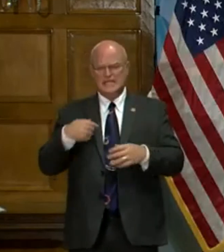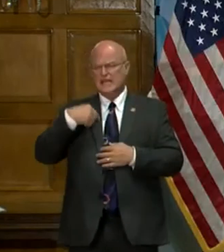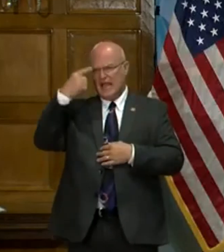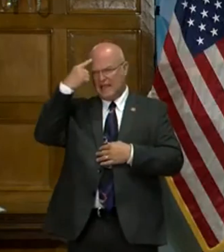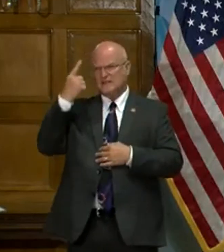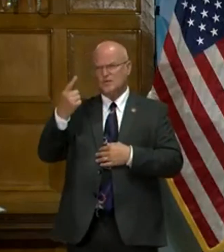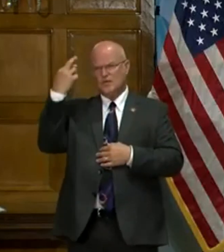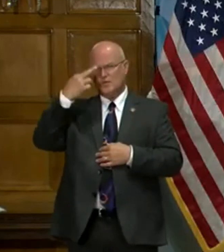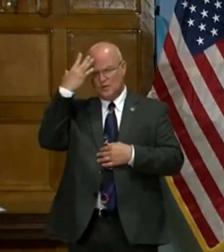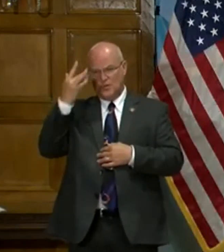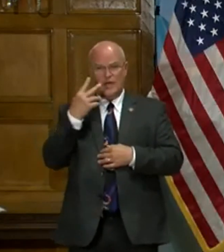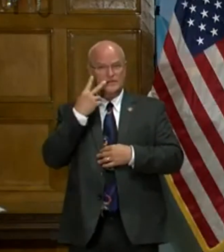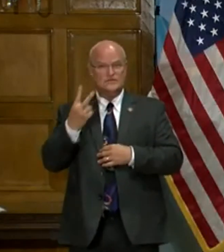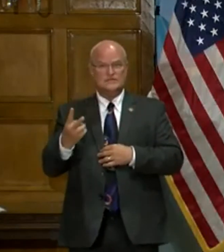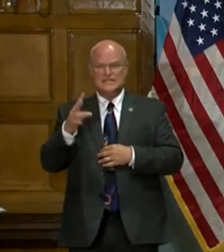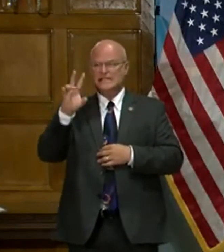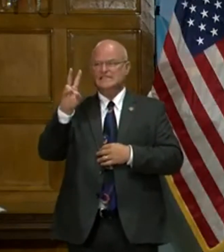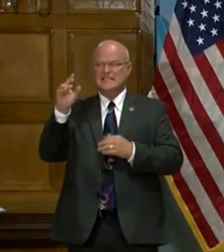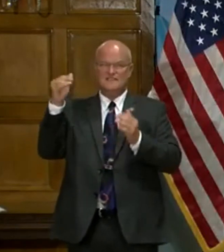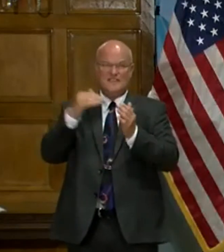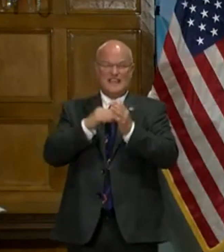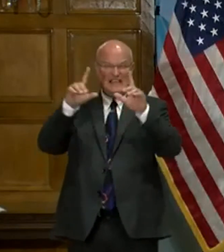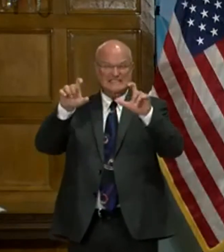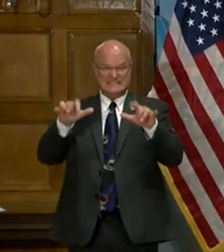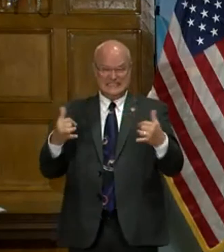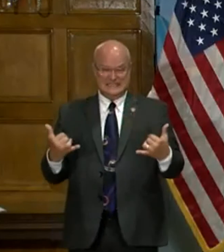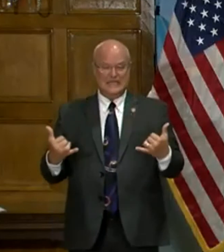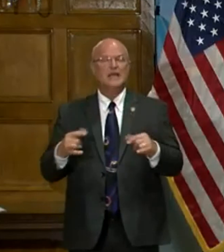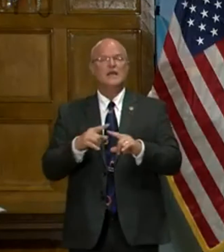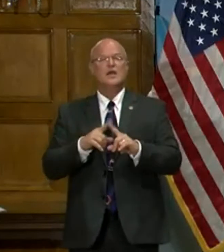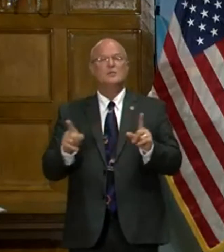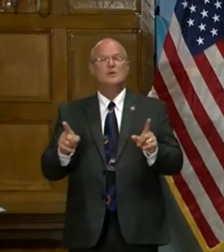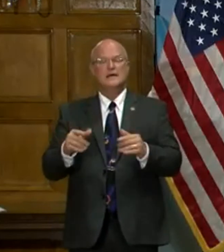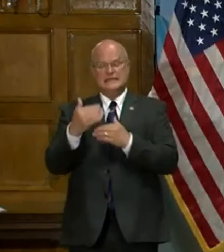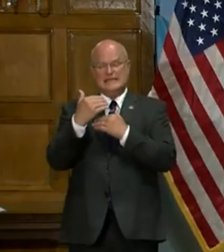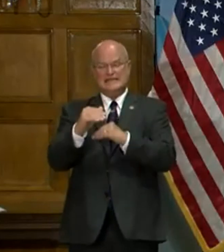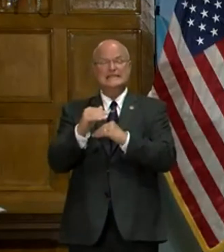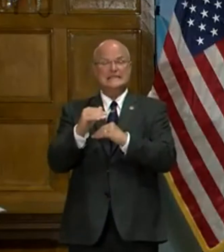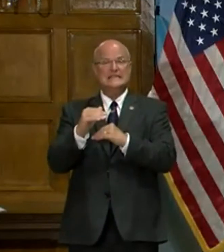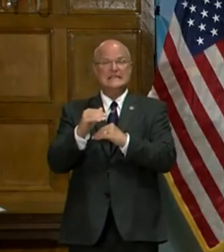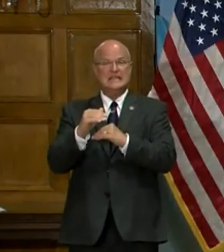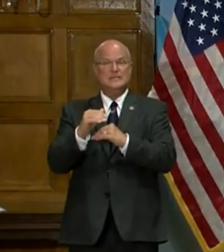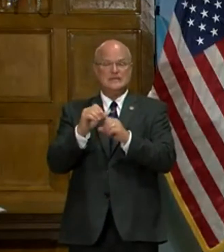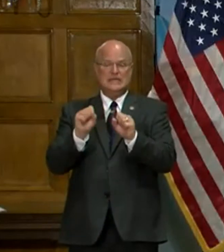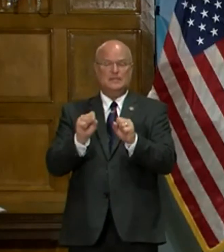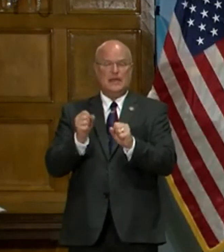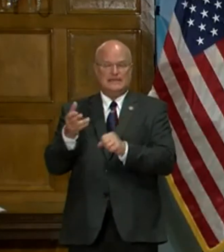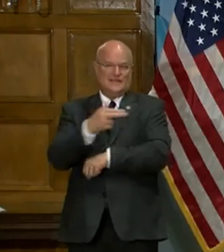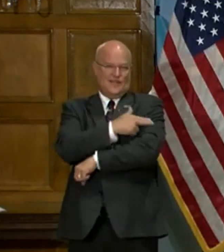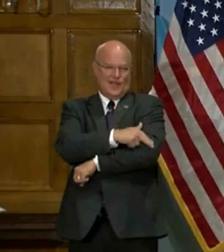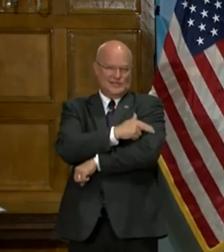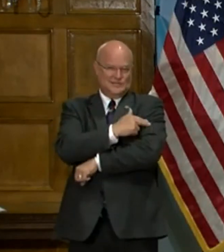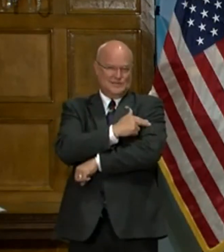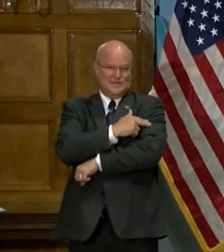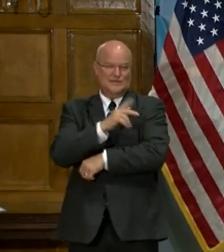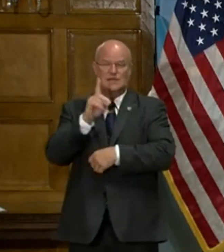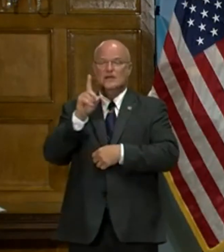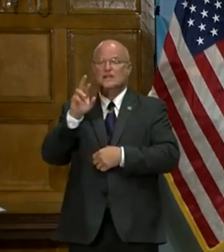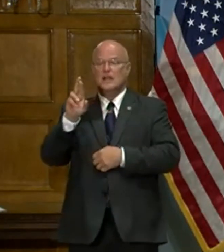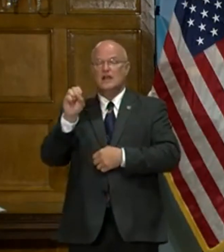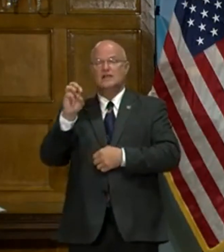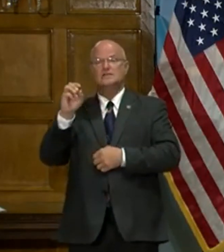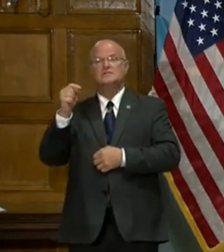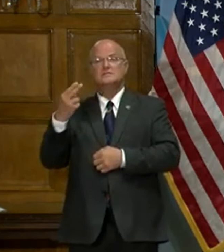that's one of the reasons you see 7,000 tests. But they have a limited capacity there at the hospitals. Dr. Smith, the